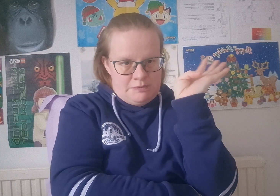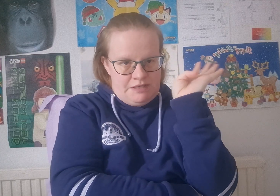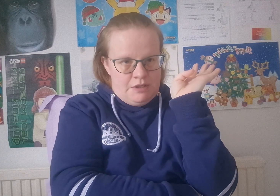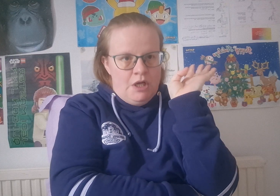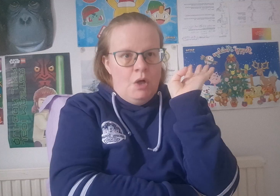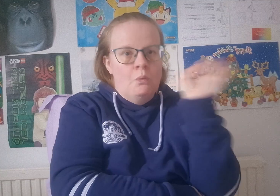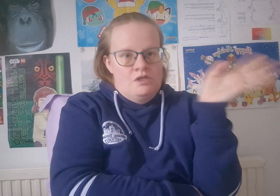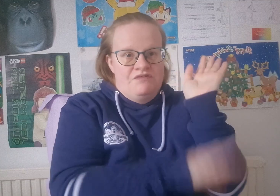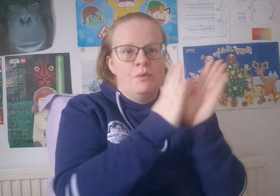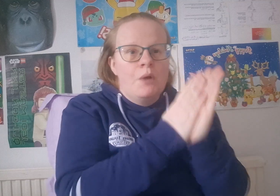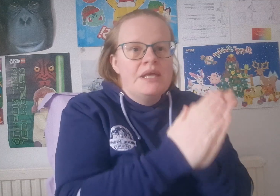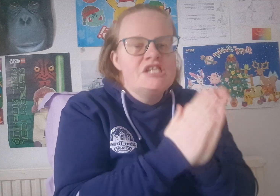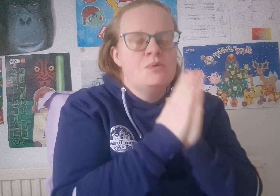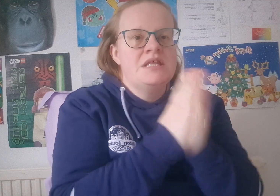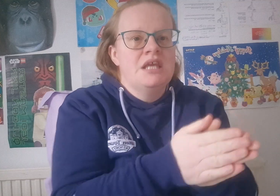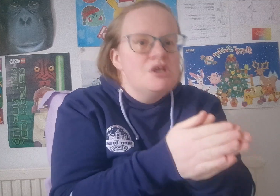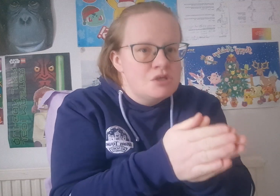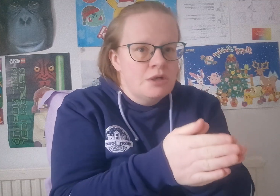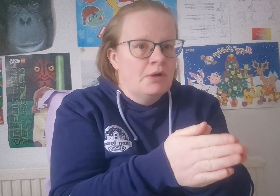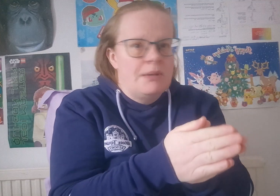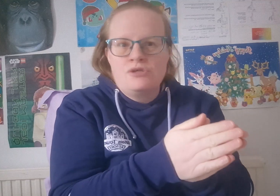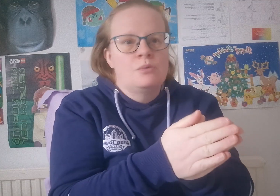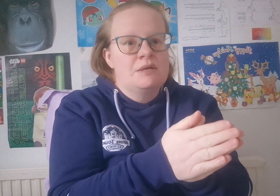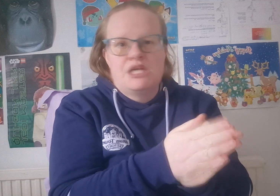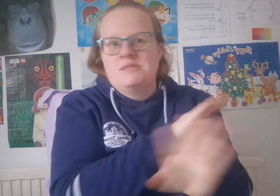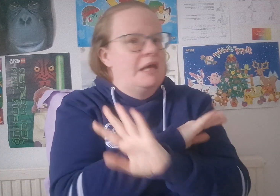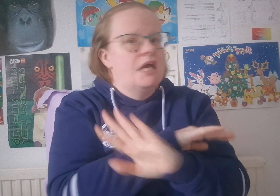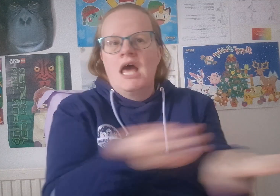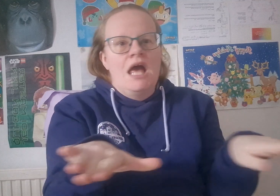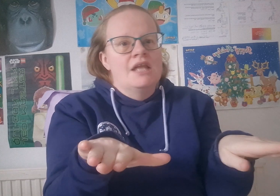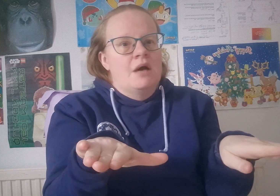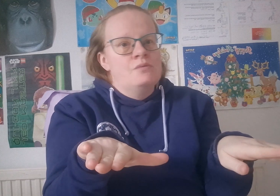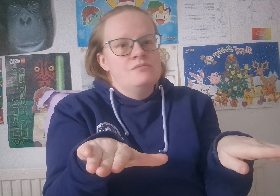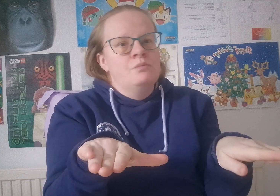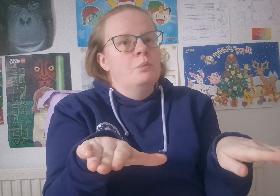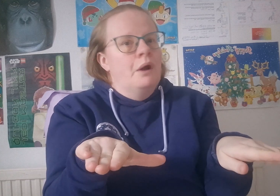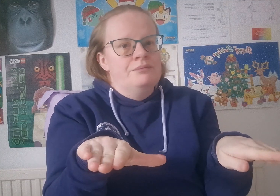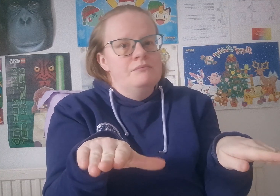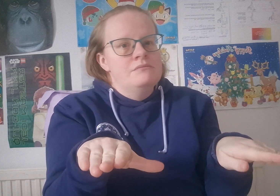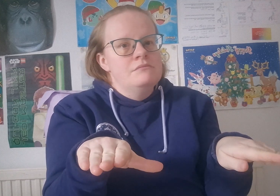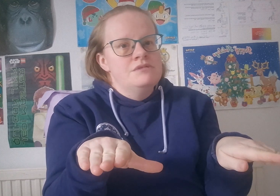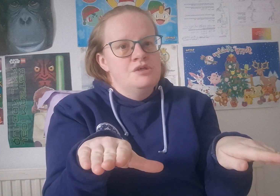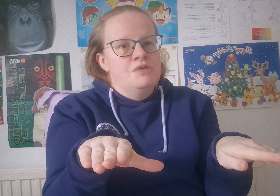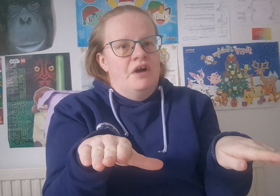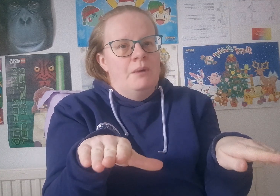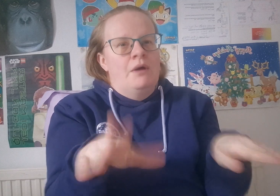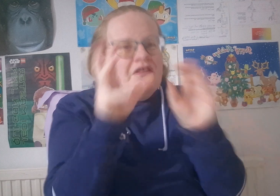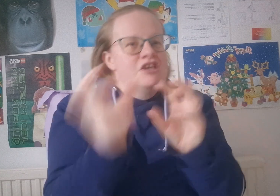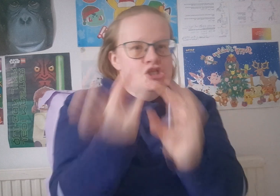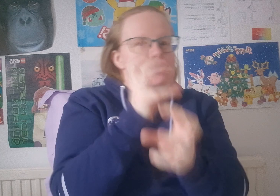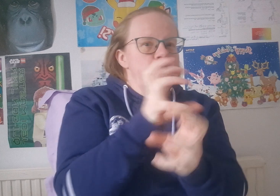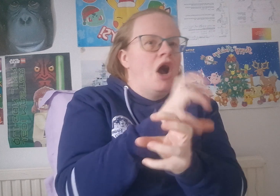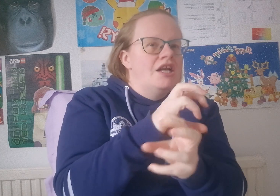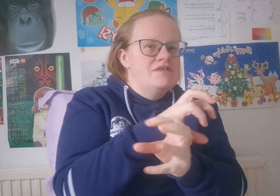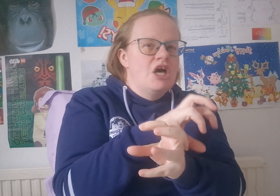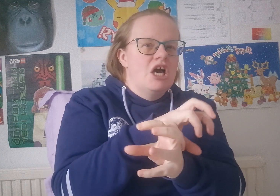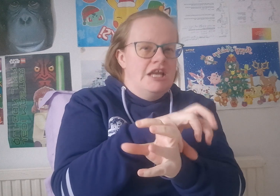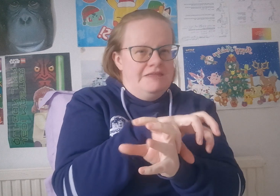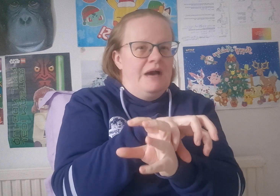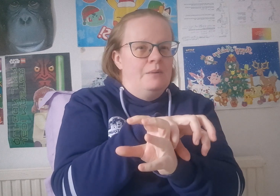Shakespeare was, if you were going into it thinking it's going to be all about William Shakespeare, that won't suit you very well. They do kind of turn it that